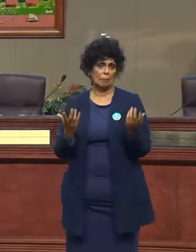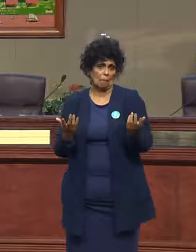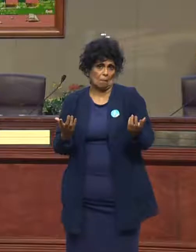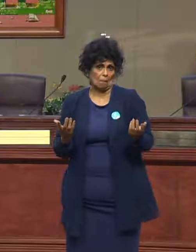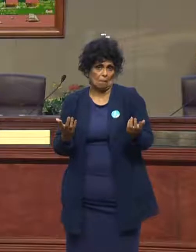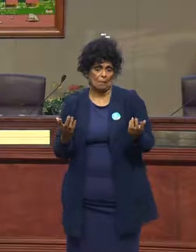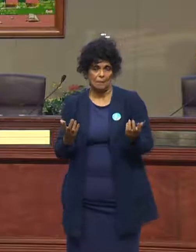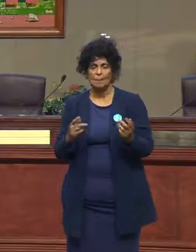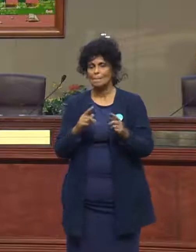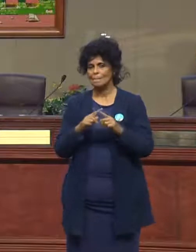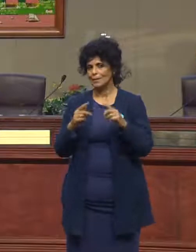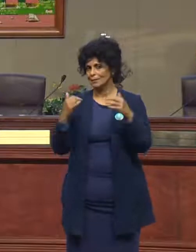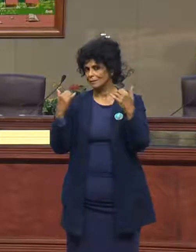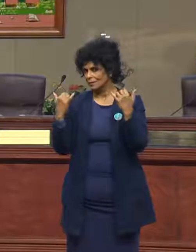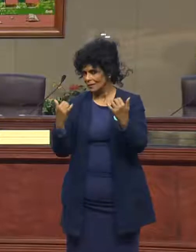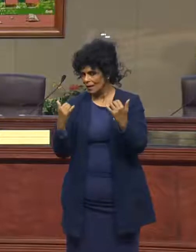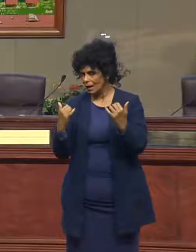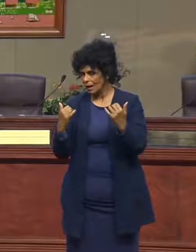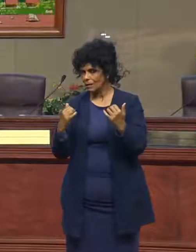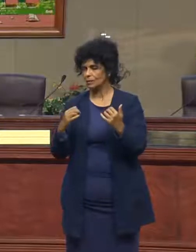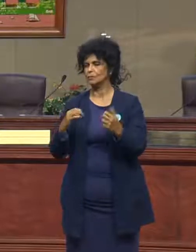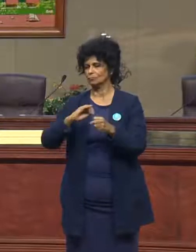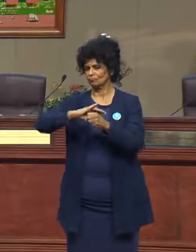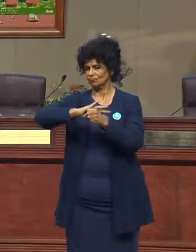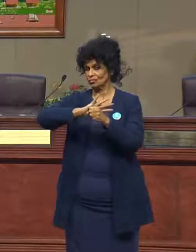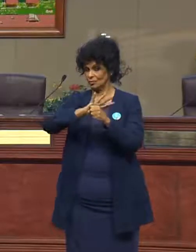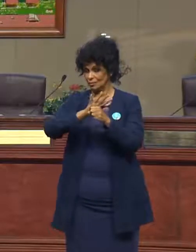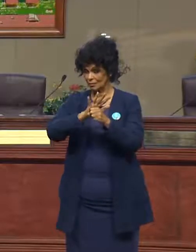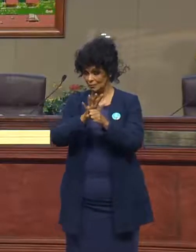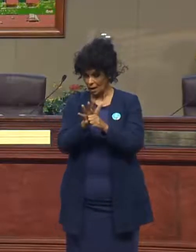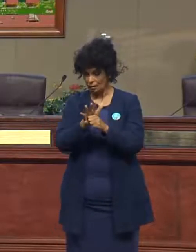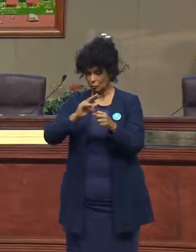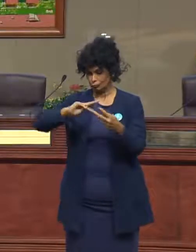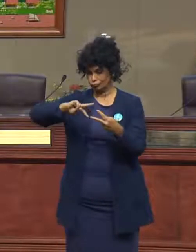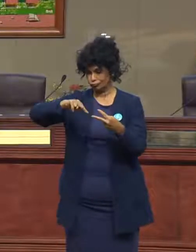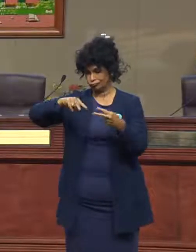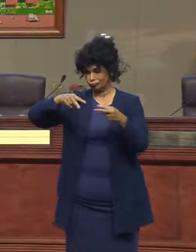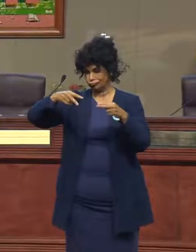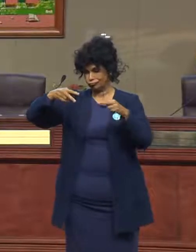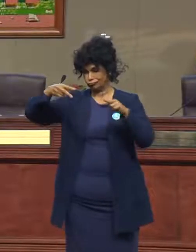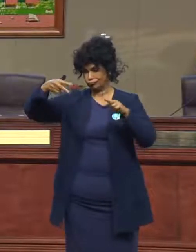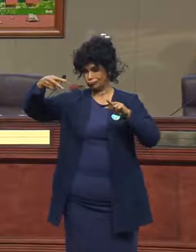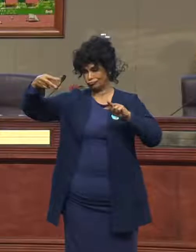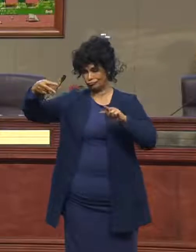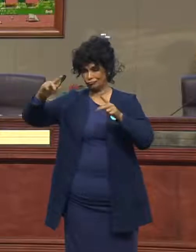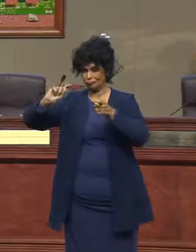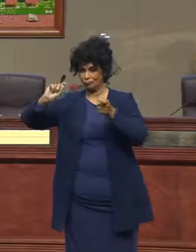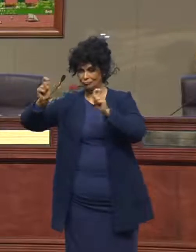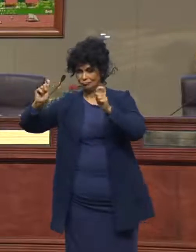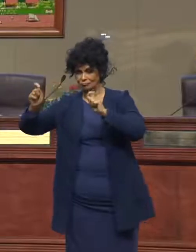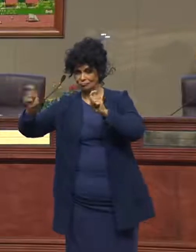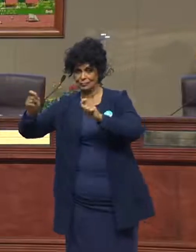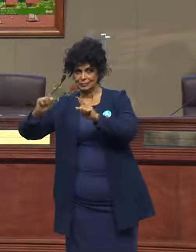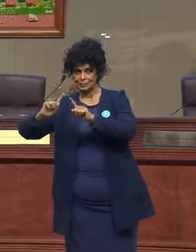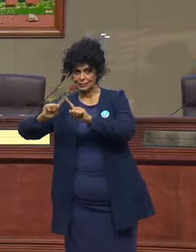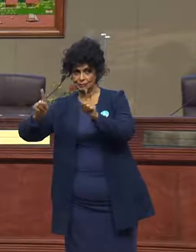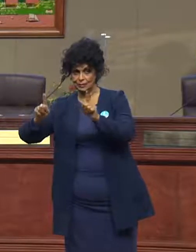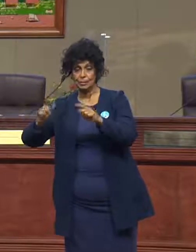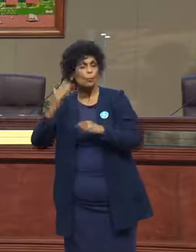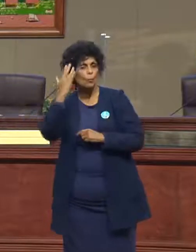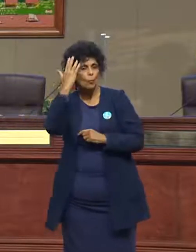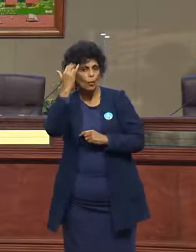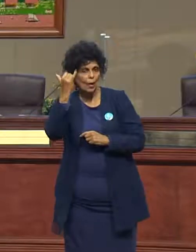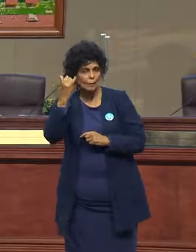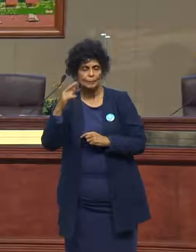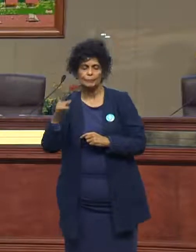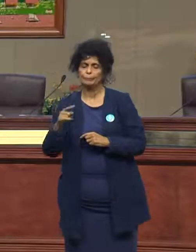We have multiple mutations. Those mutations will continue to happen. Every time that the virus jumps from an individual to another